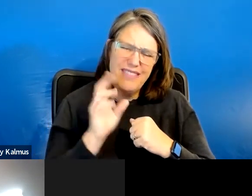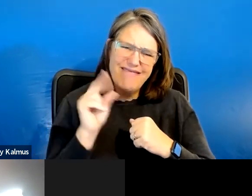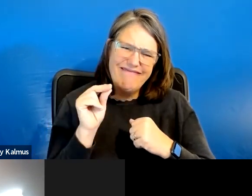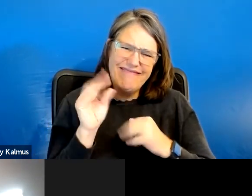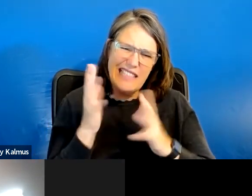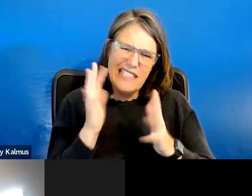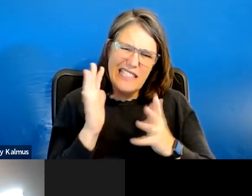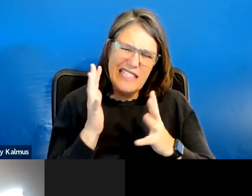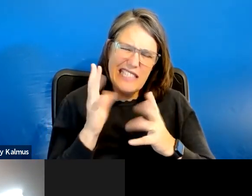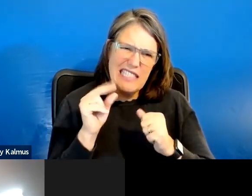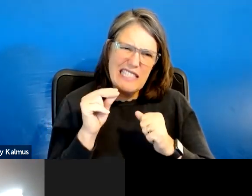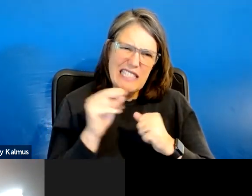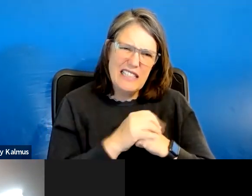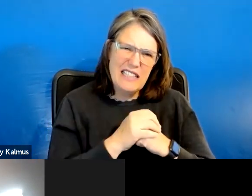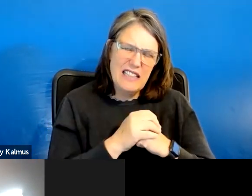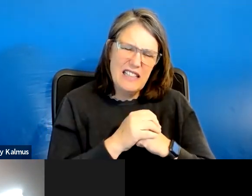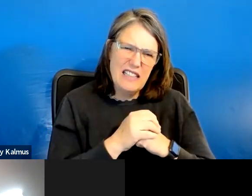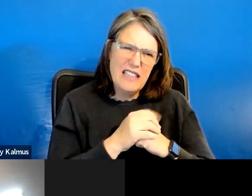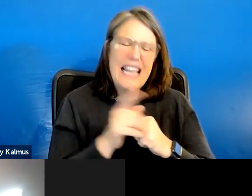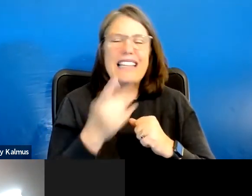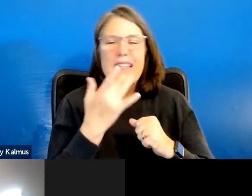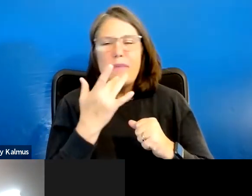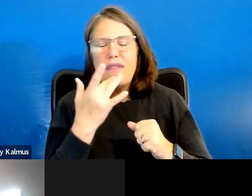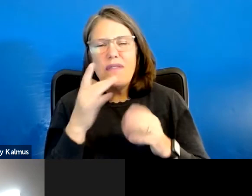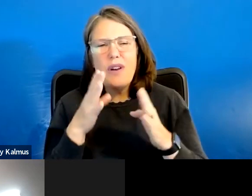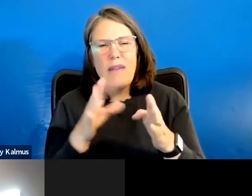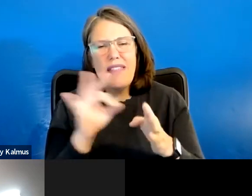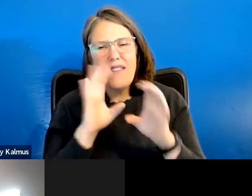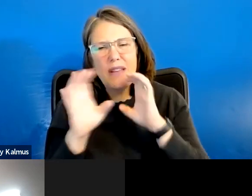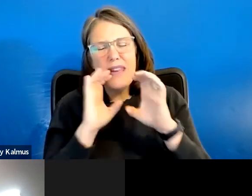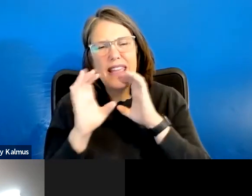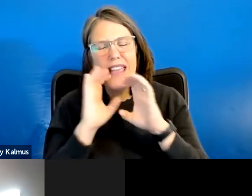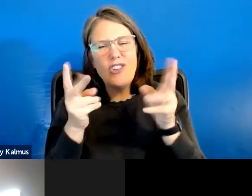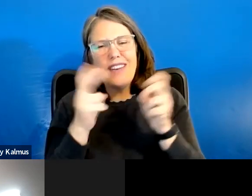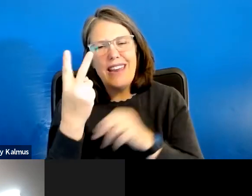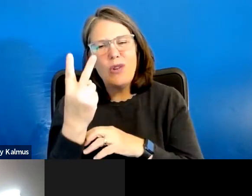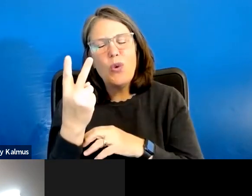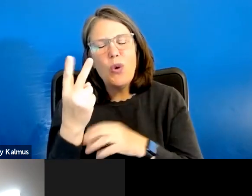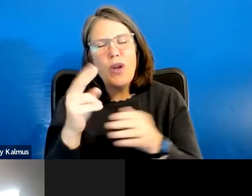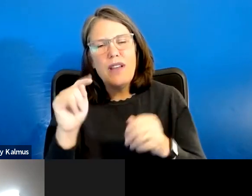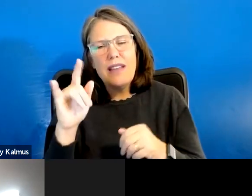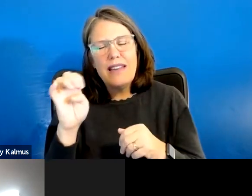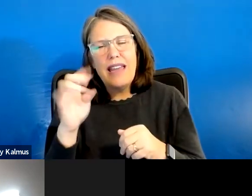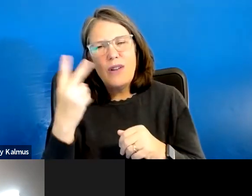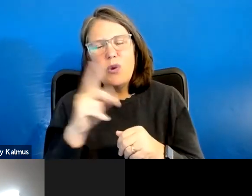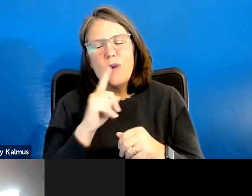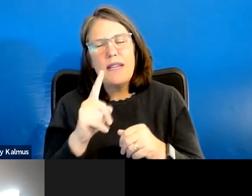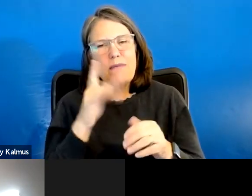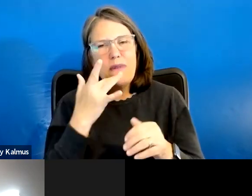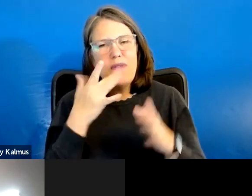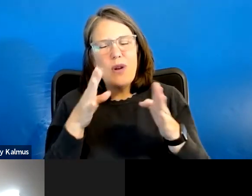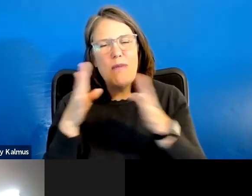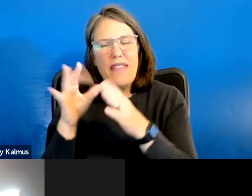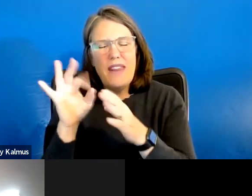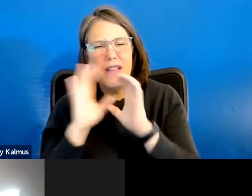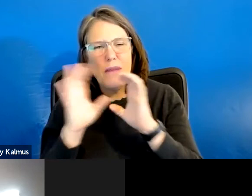No, that's not. That's a little bit too far off. It's the preferred method of communication. A Title II entity needs to look at the preferred method of communication